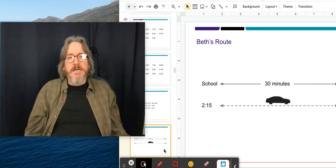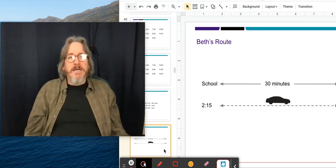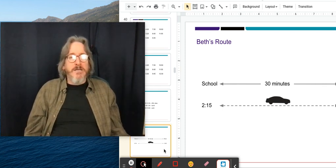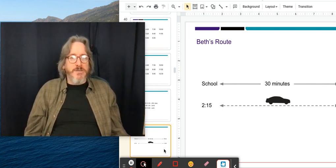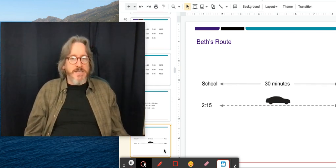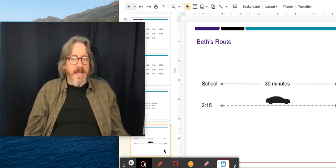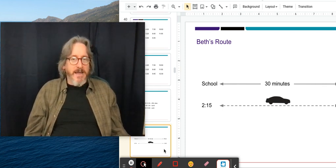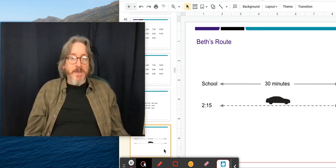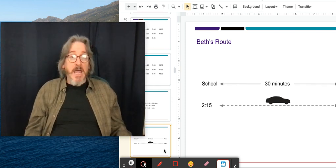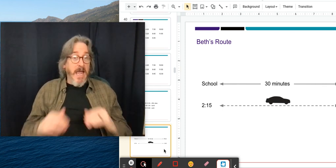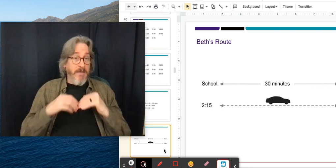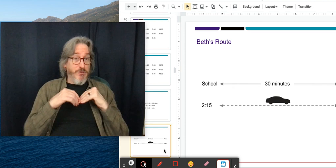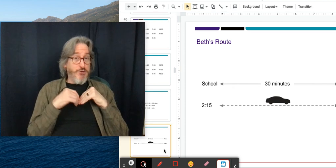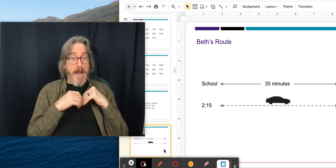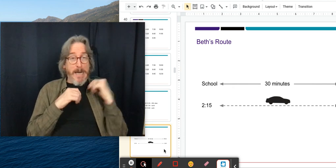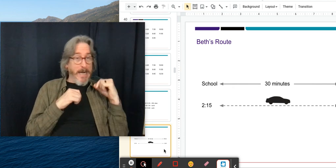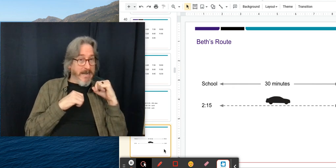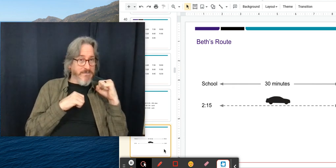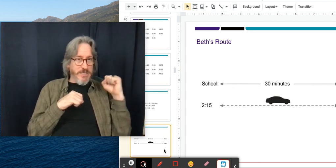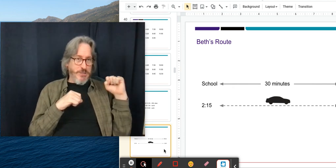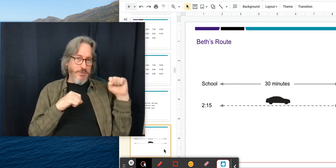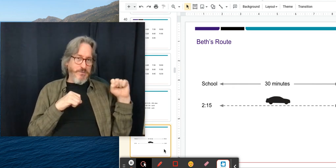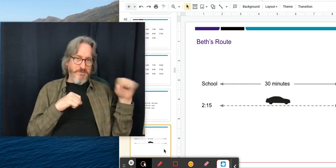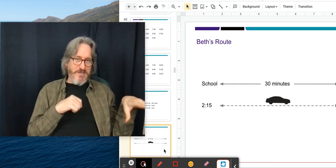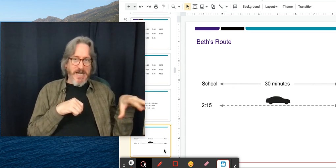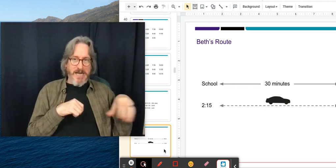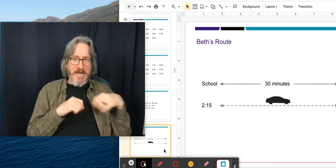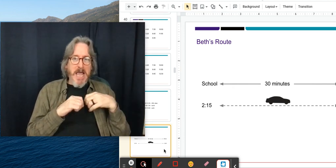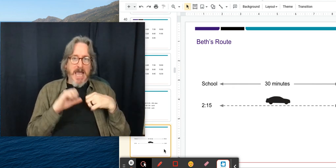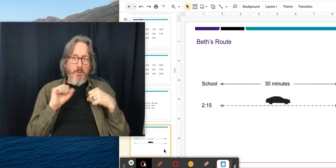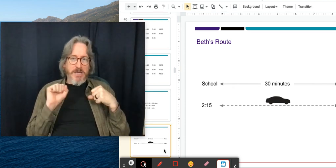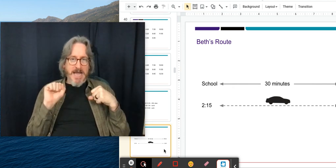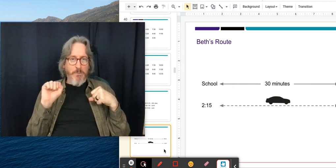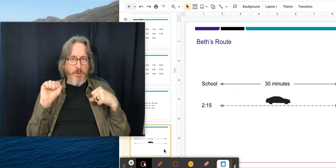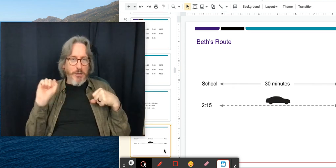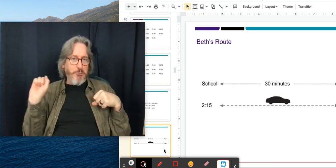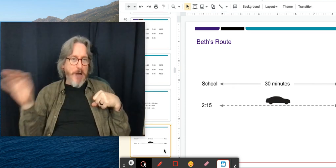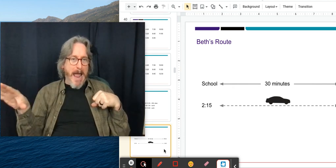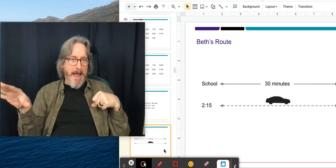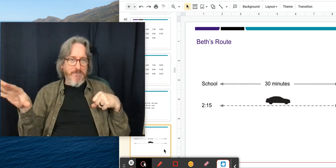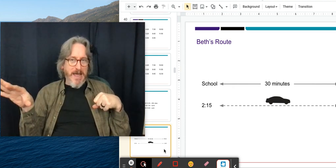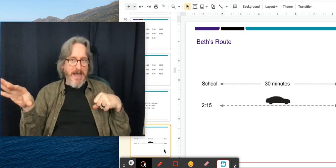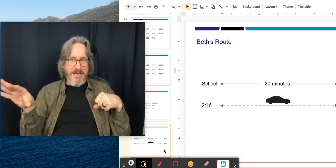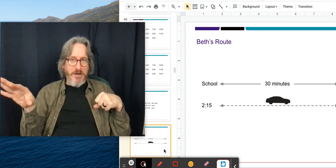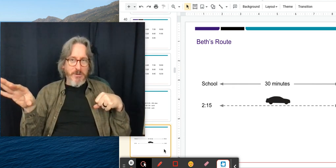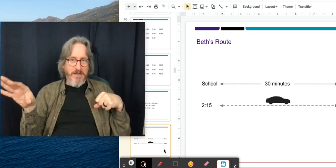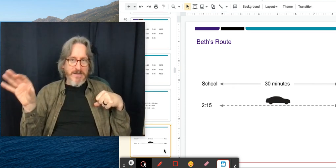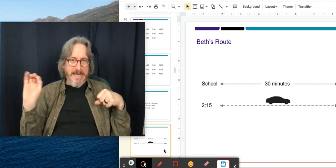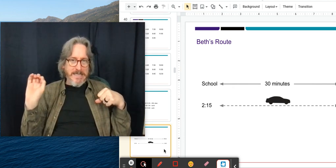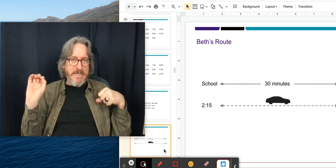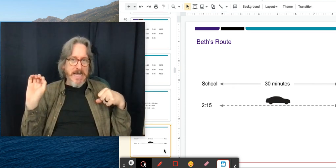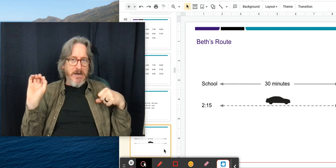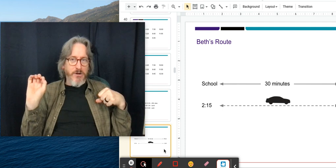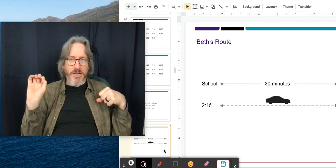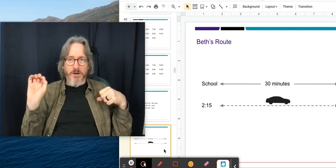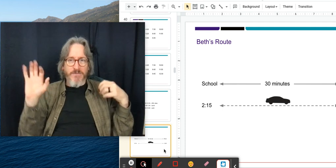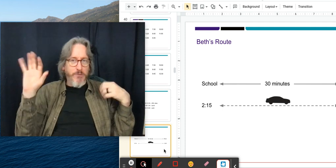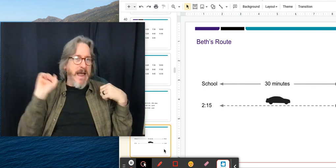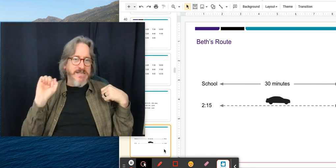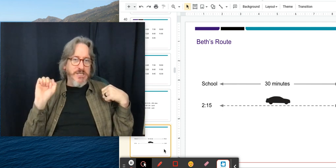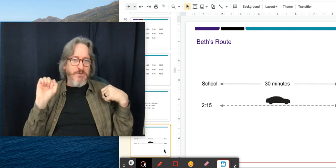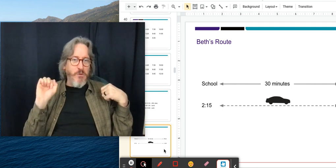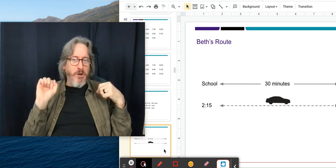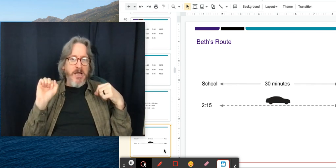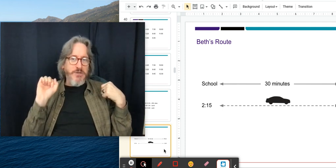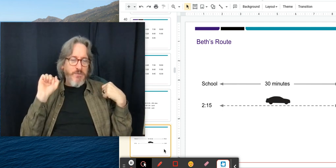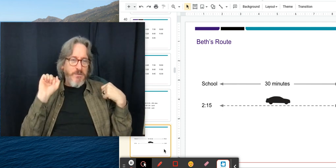class to say, if a train leaves at 2:15, at what time will it arrive? At, if it takes, or, if it